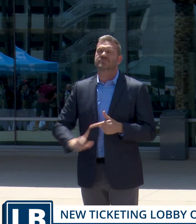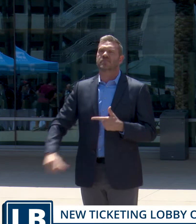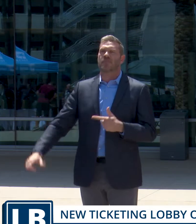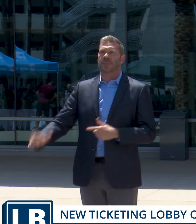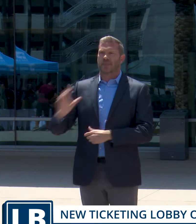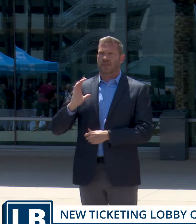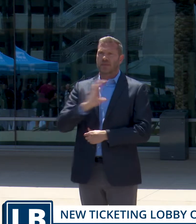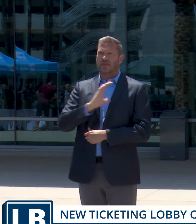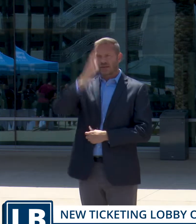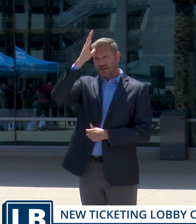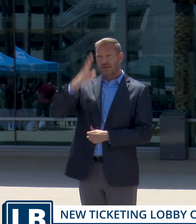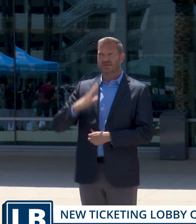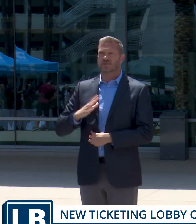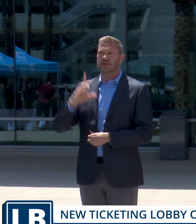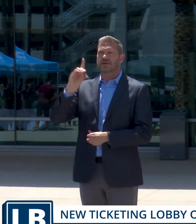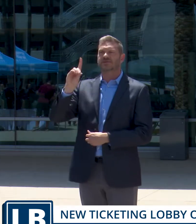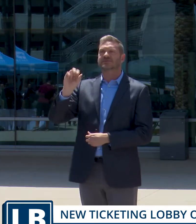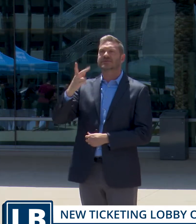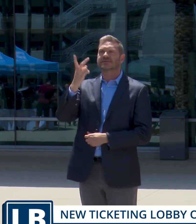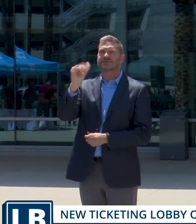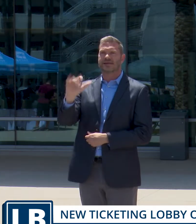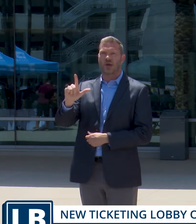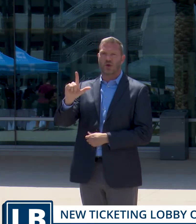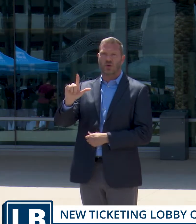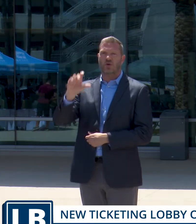Councilman Darryl Supernov,